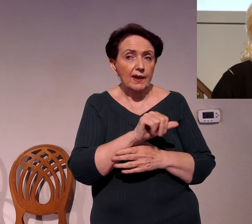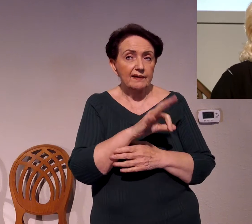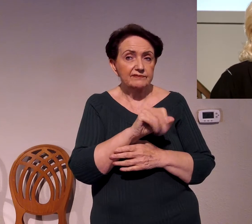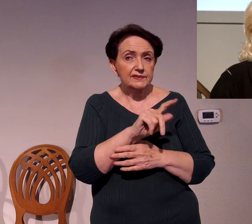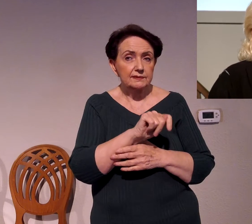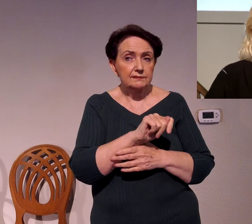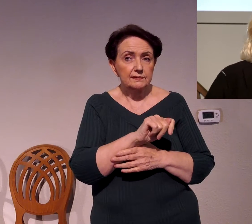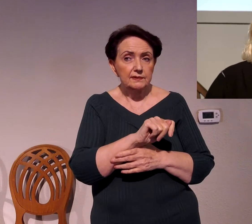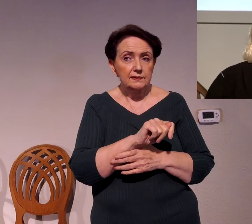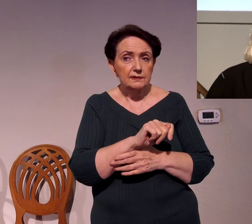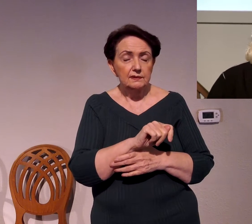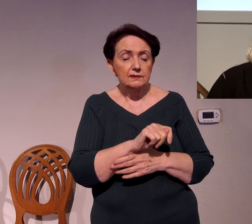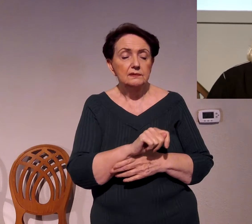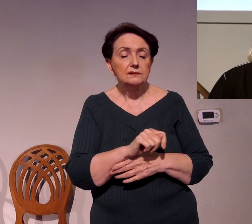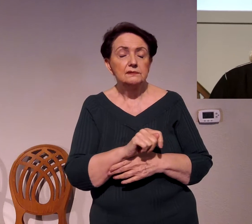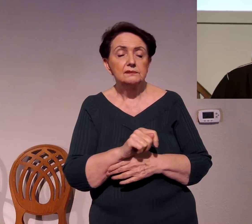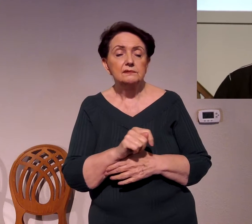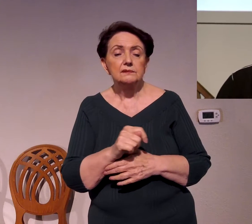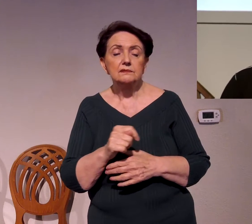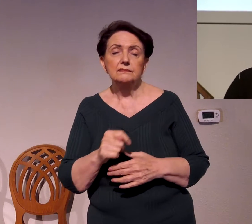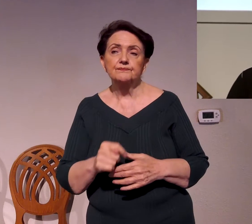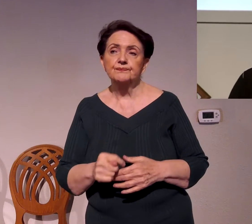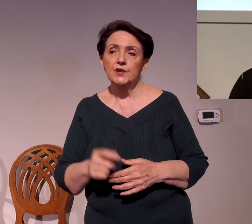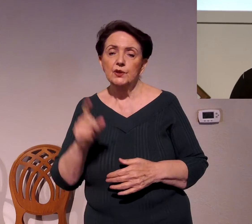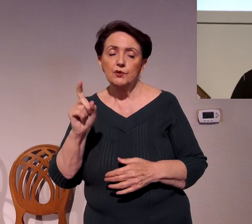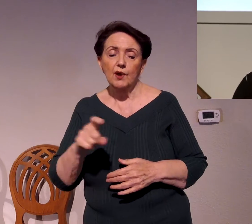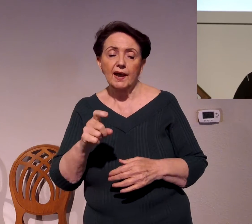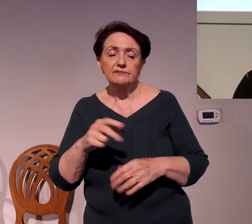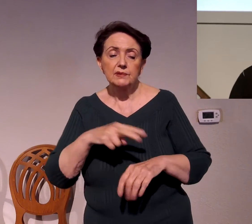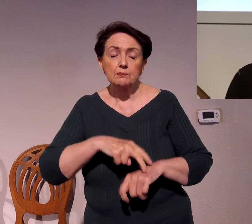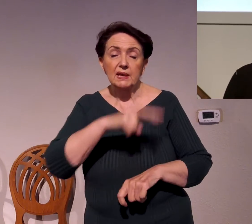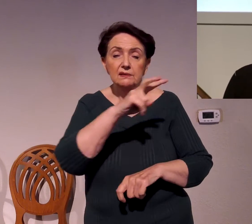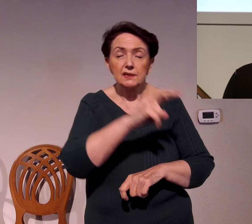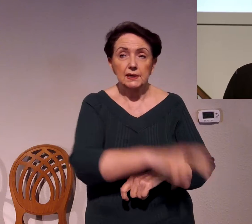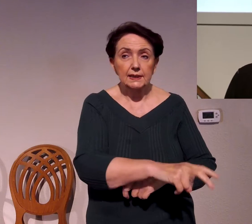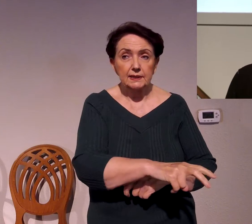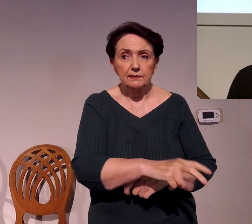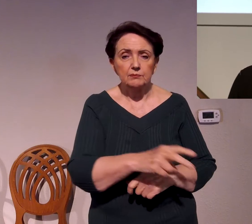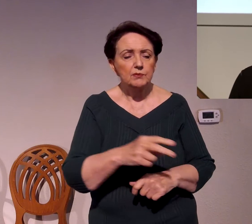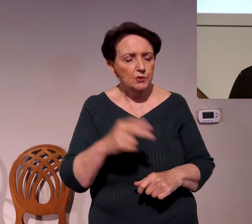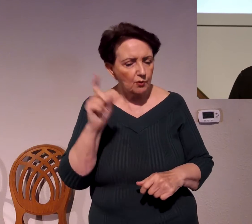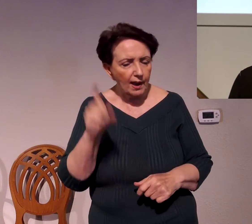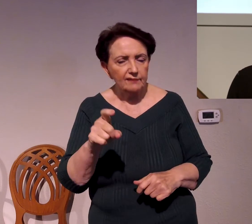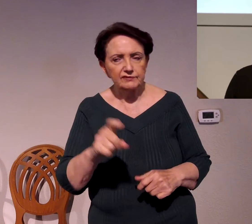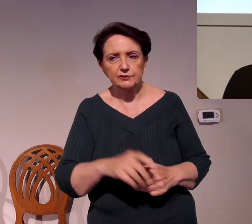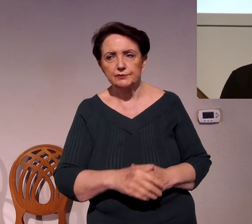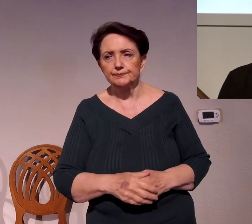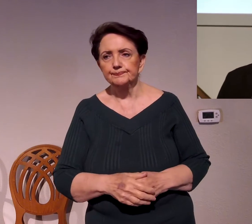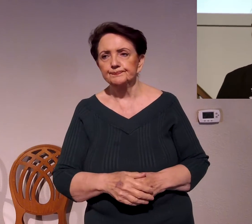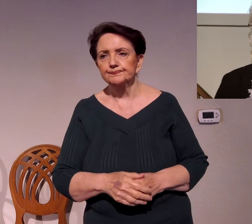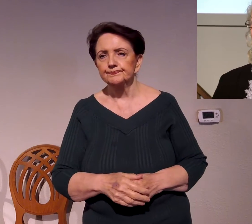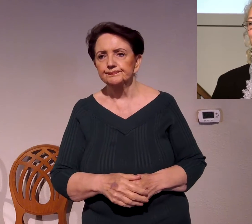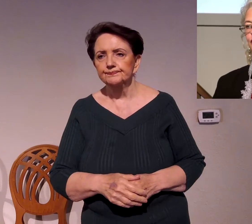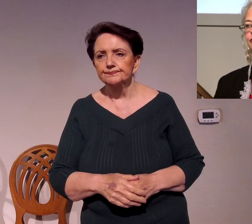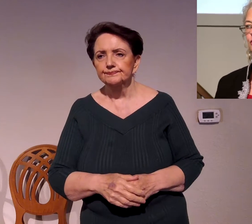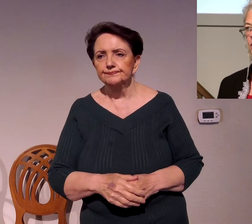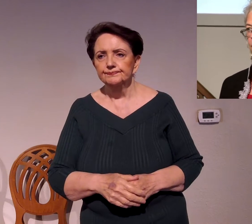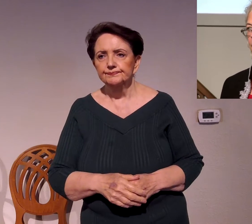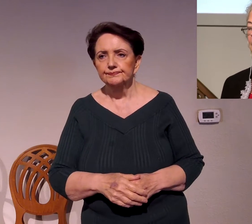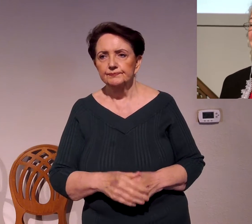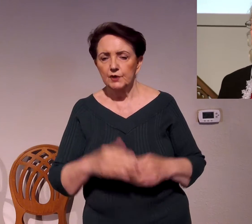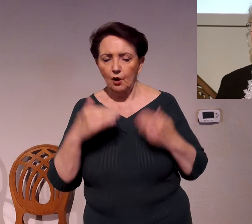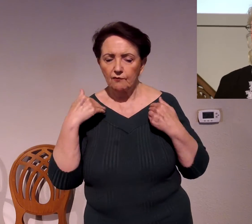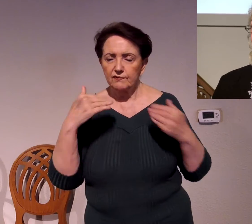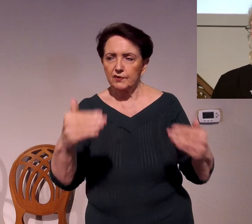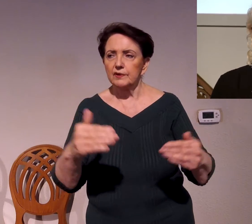At some point, taking the leap, making the leap means we have to leap. We actually have to go for